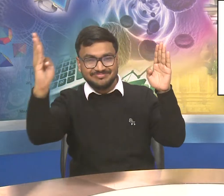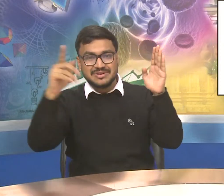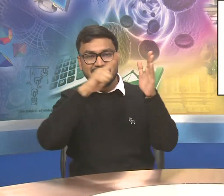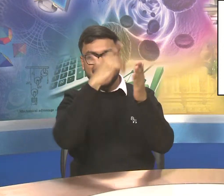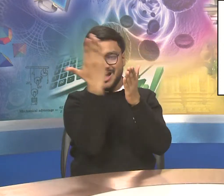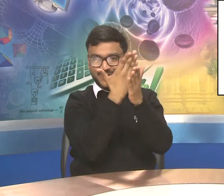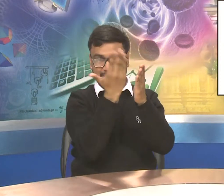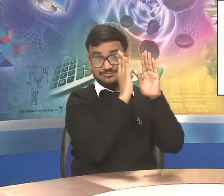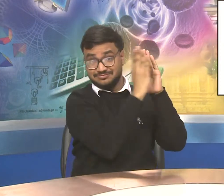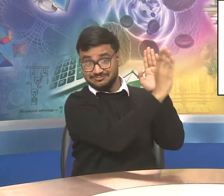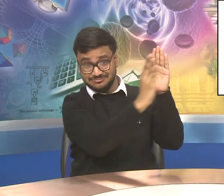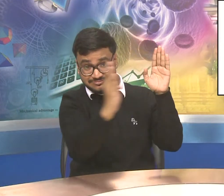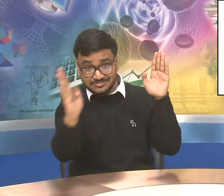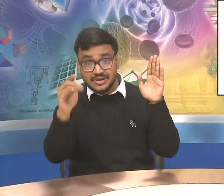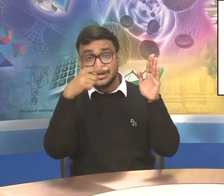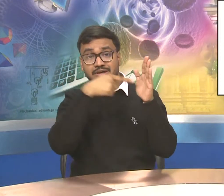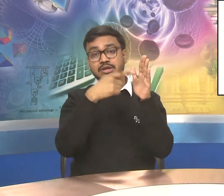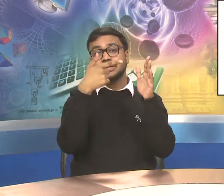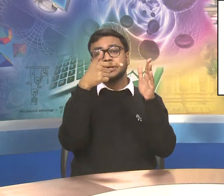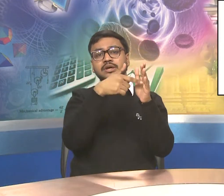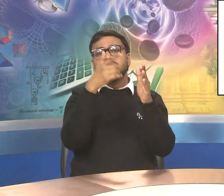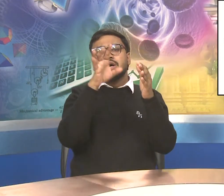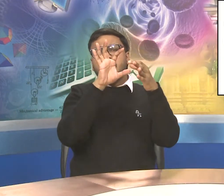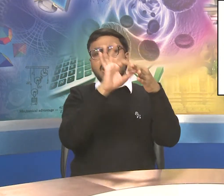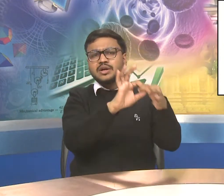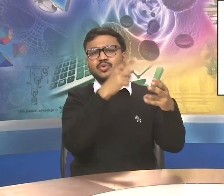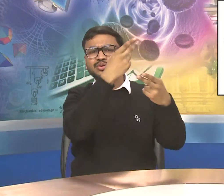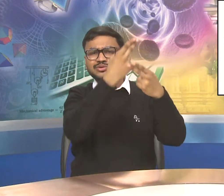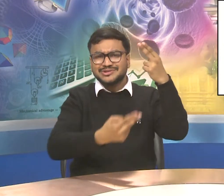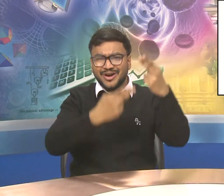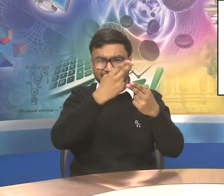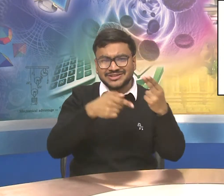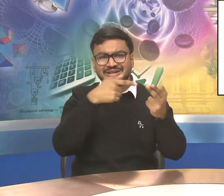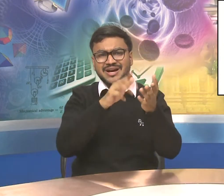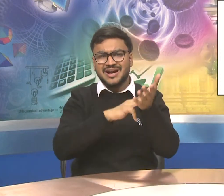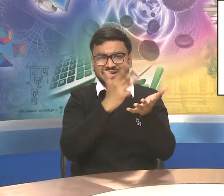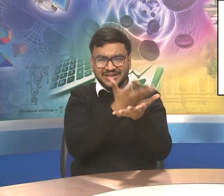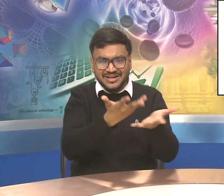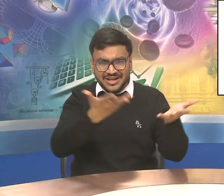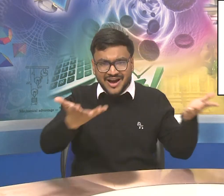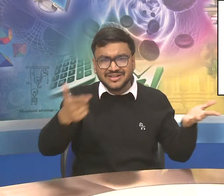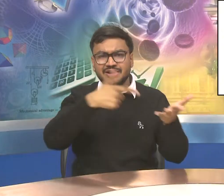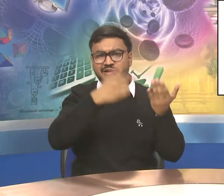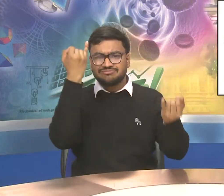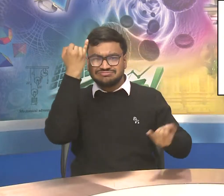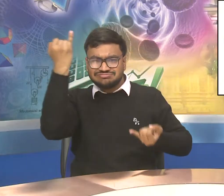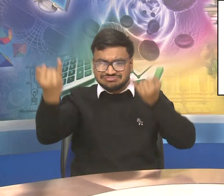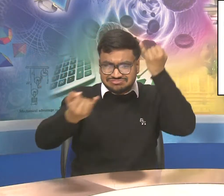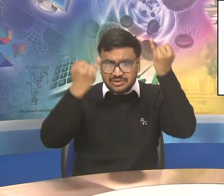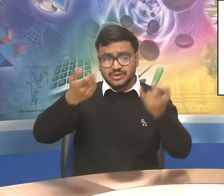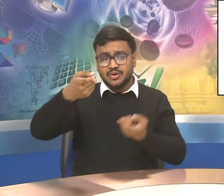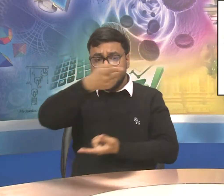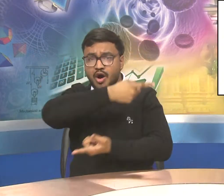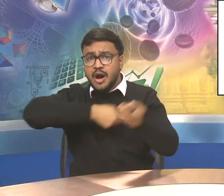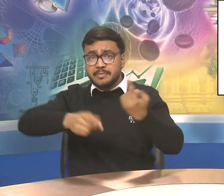since ages have stored materials that enable ideas, knowledge,